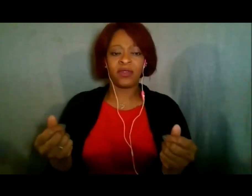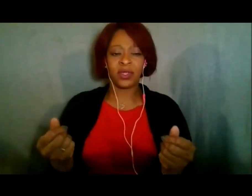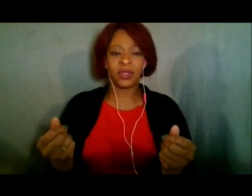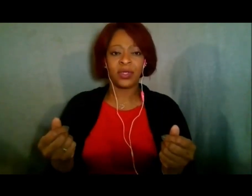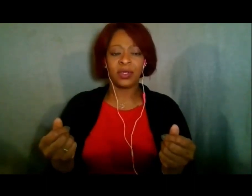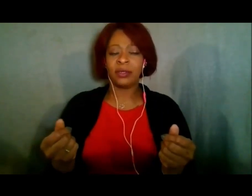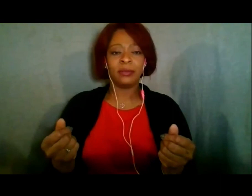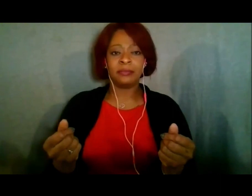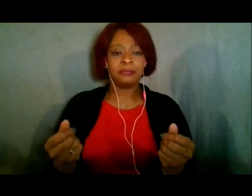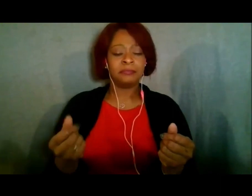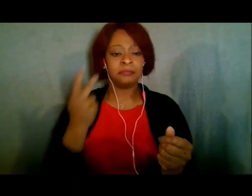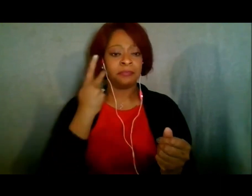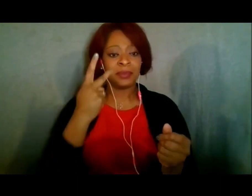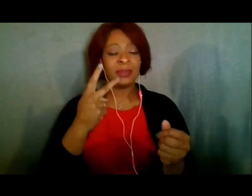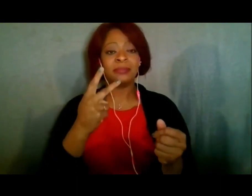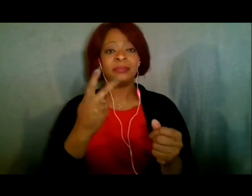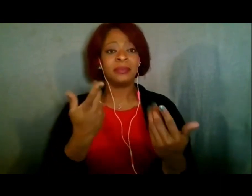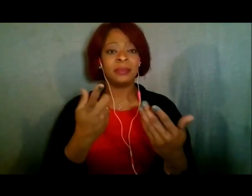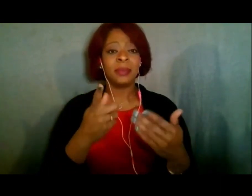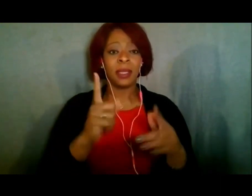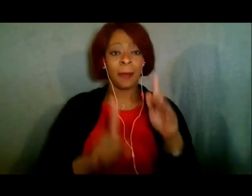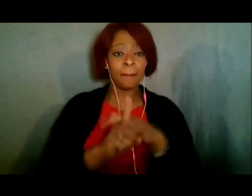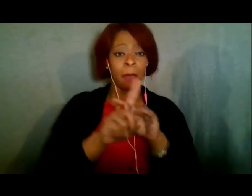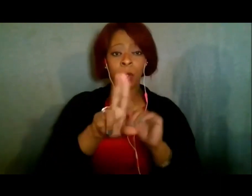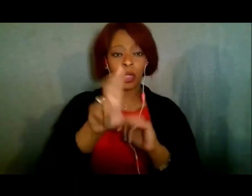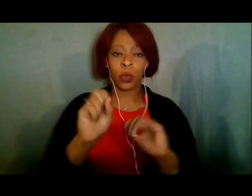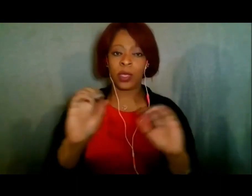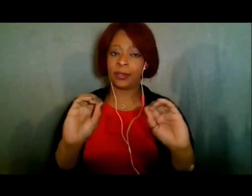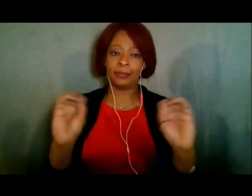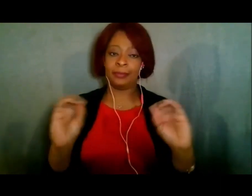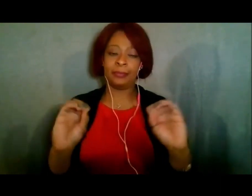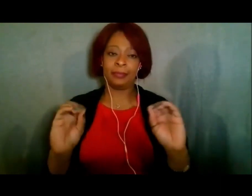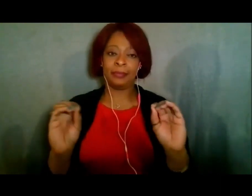and we have not yet seen a signal in the US.